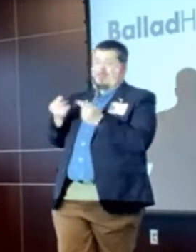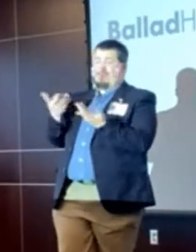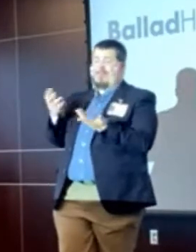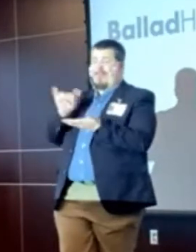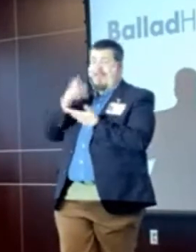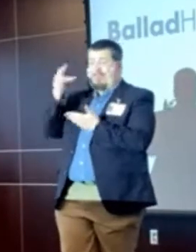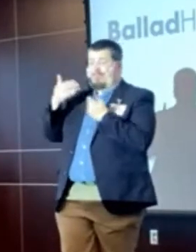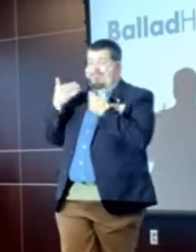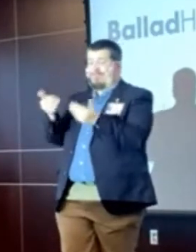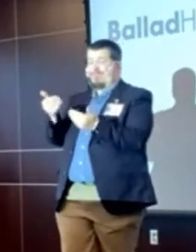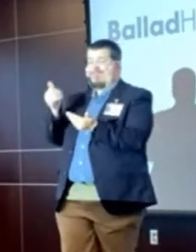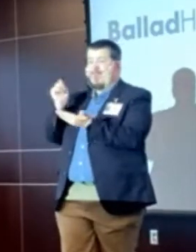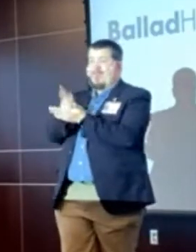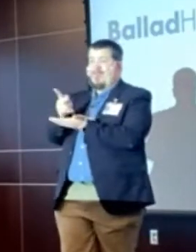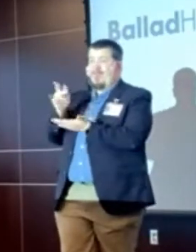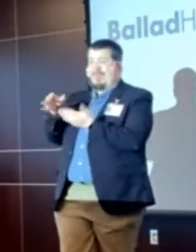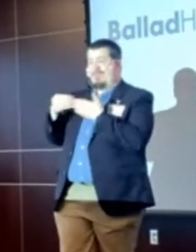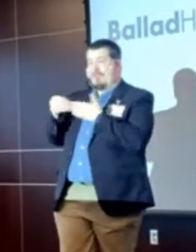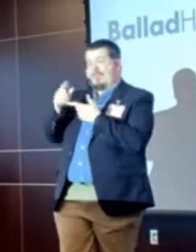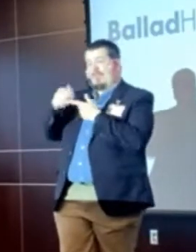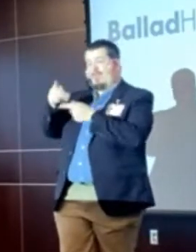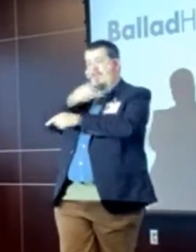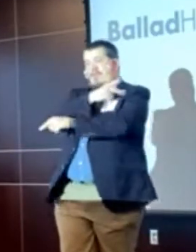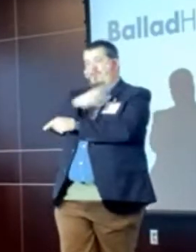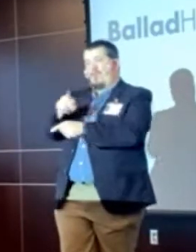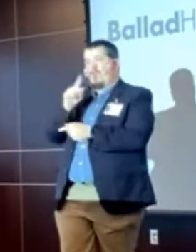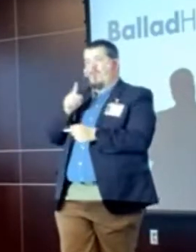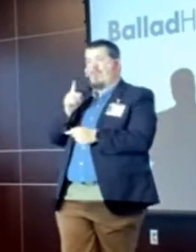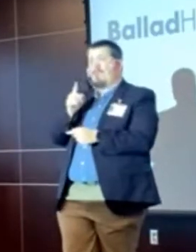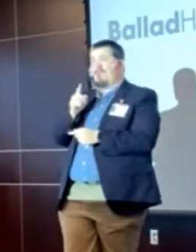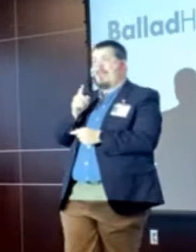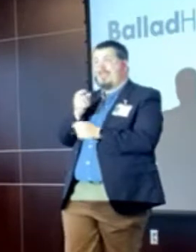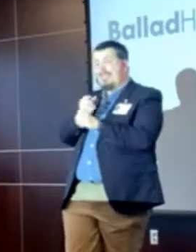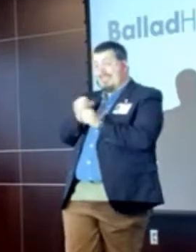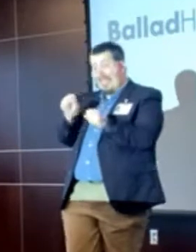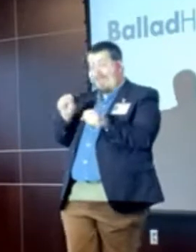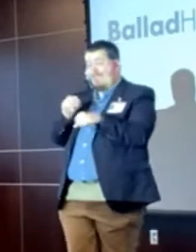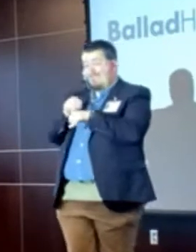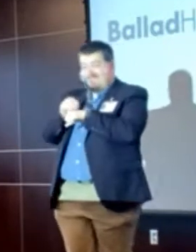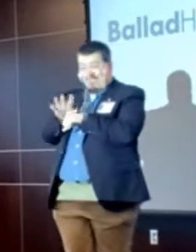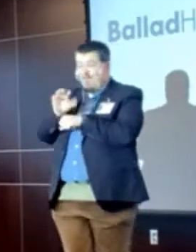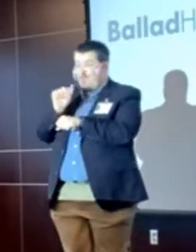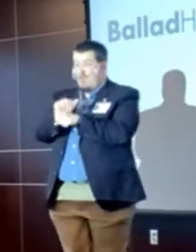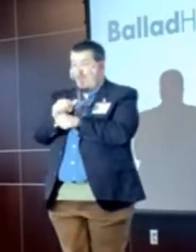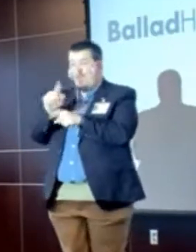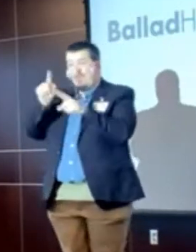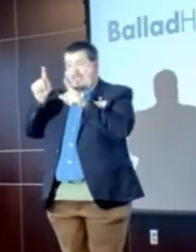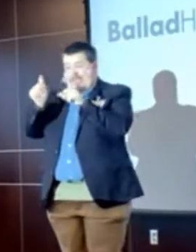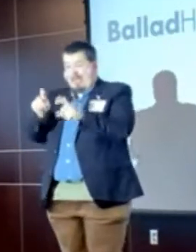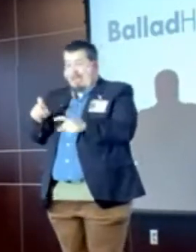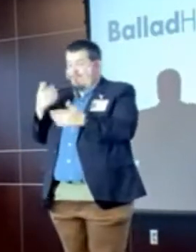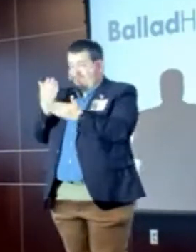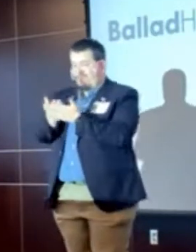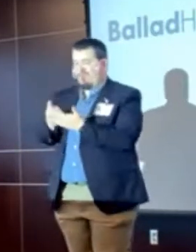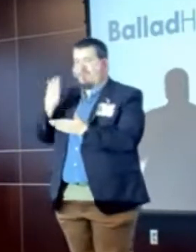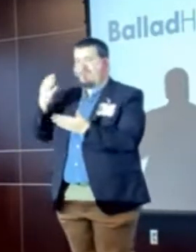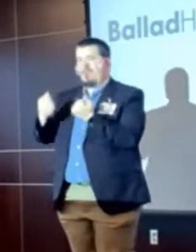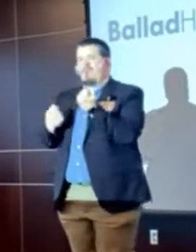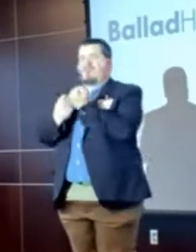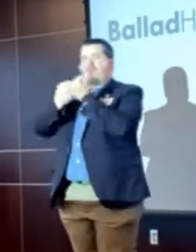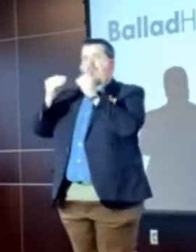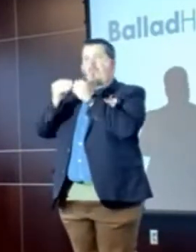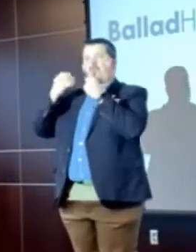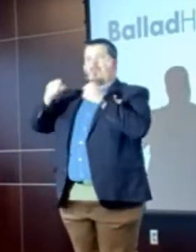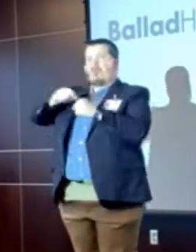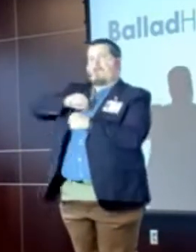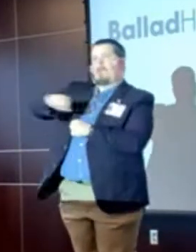really why they went ahead and gave that leeway to the patient. So it's safe, it's effective, the trials prove that. We know we're going to get that boosted